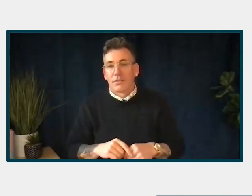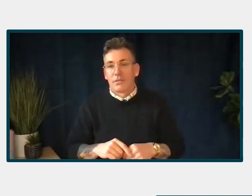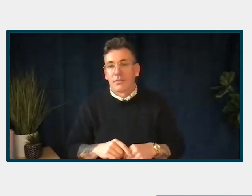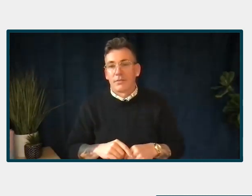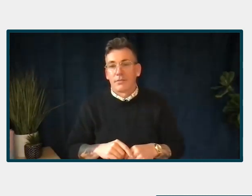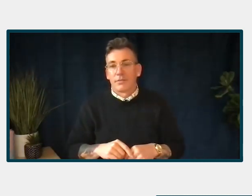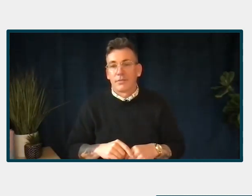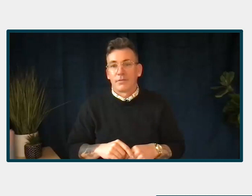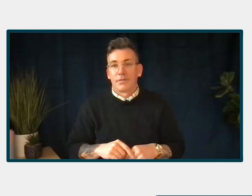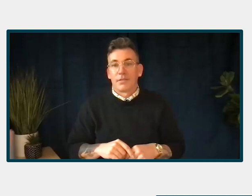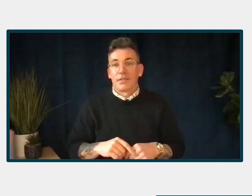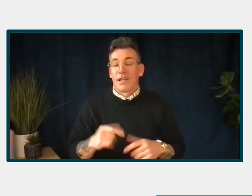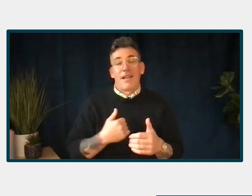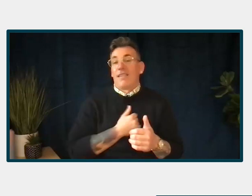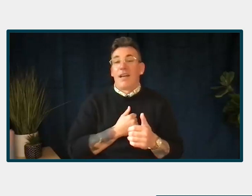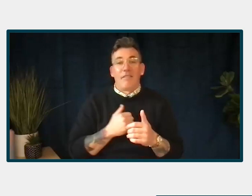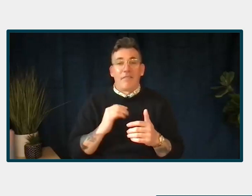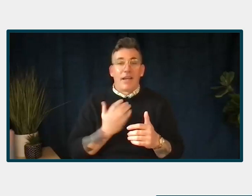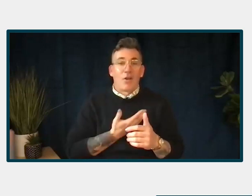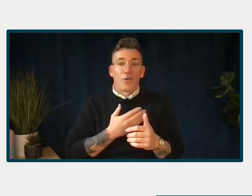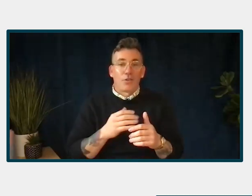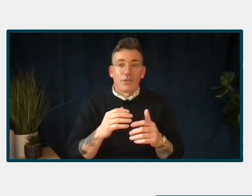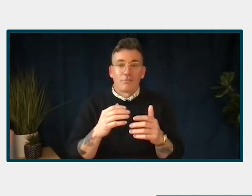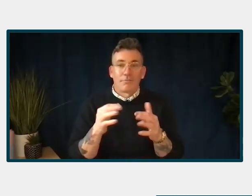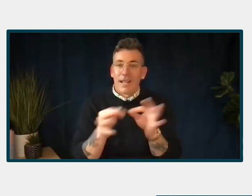that's wrong, not the individual, not my daughter.